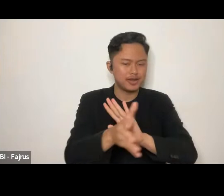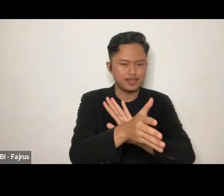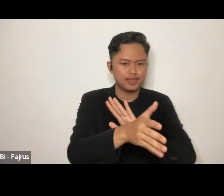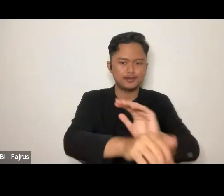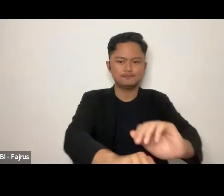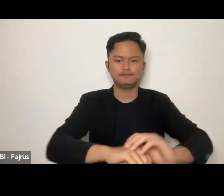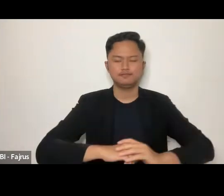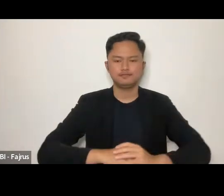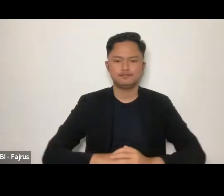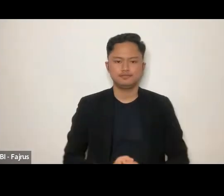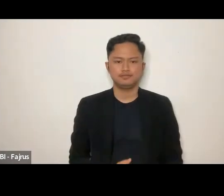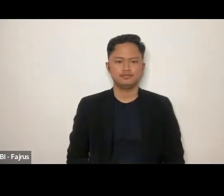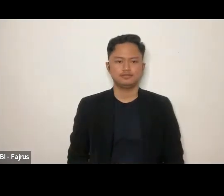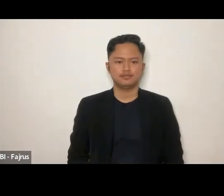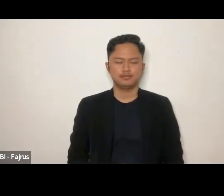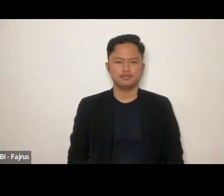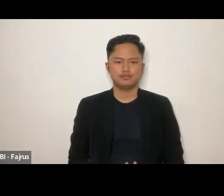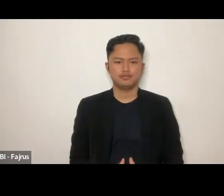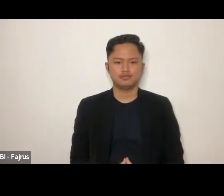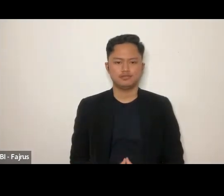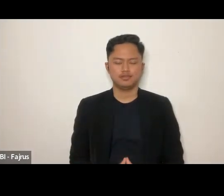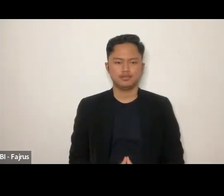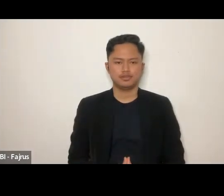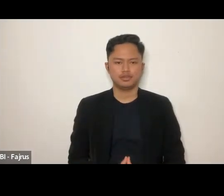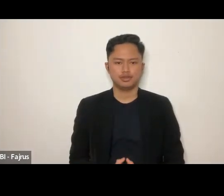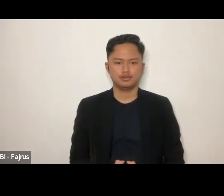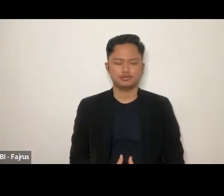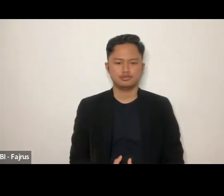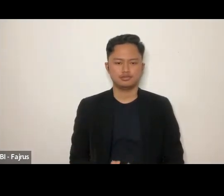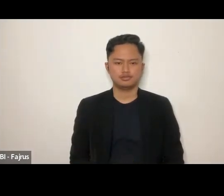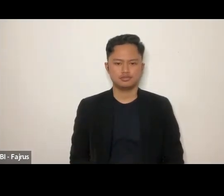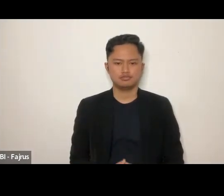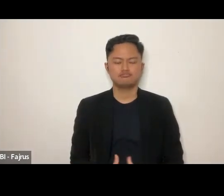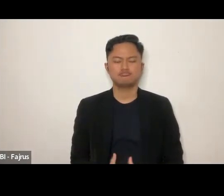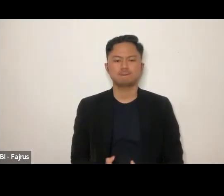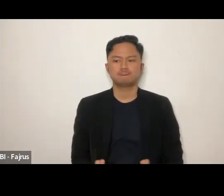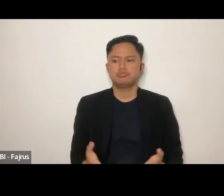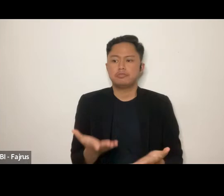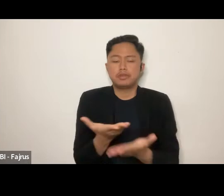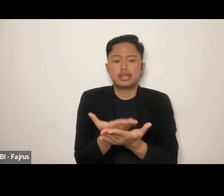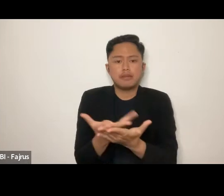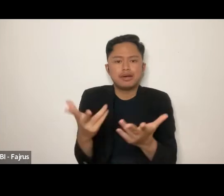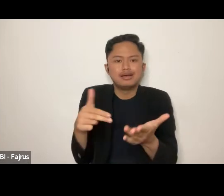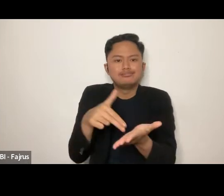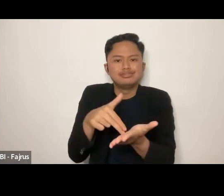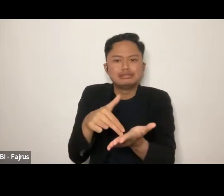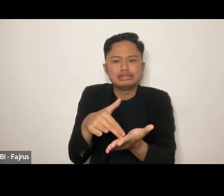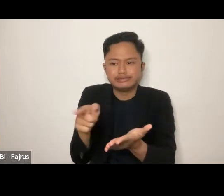Every time we bring the letter asking for permits to have this